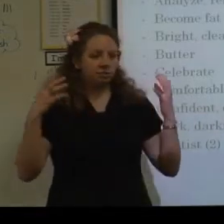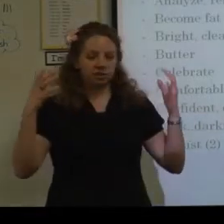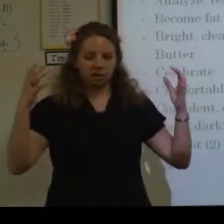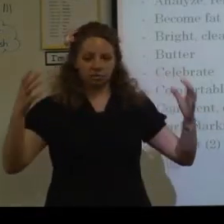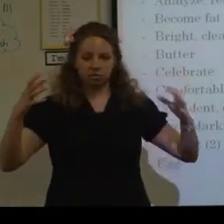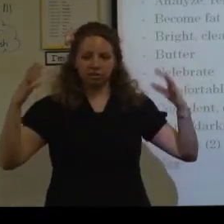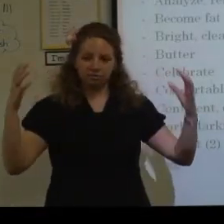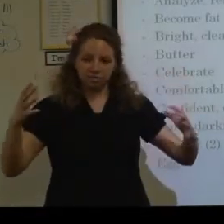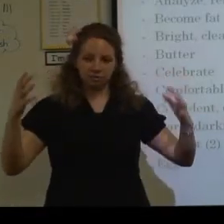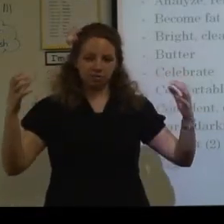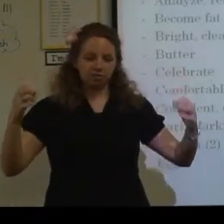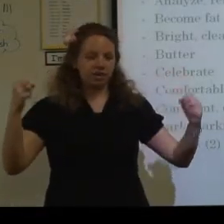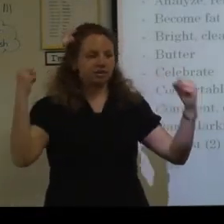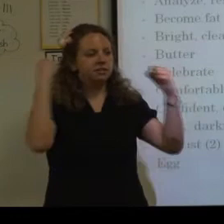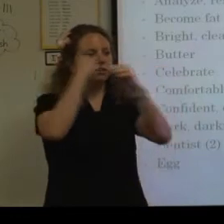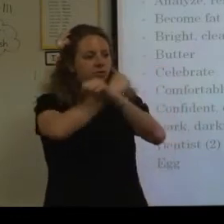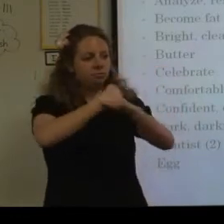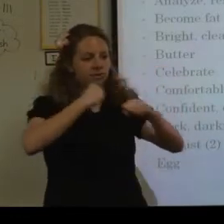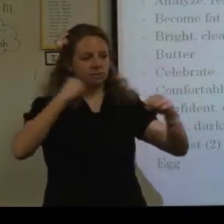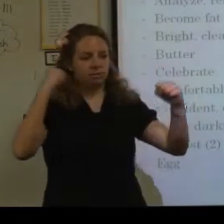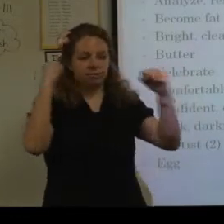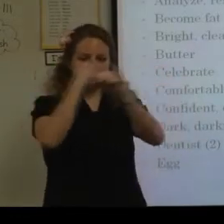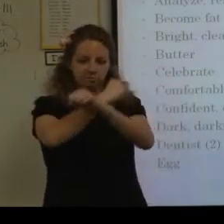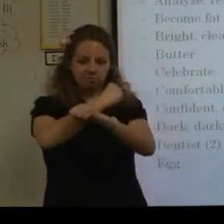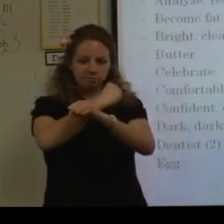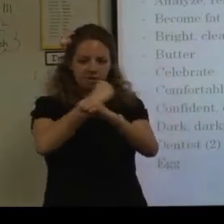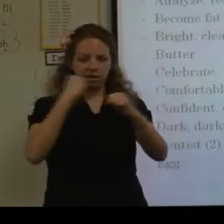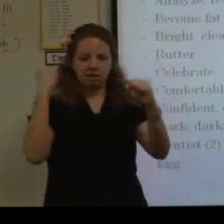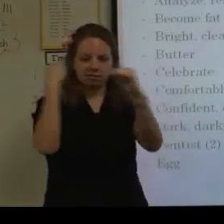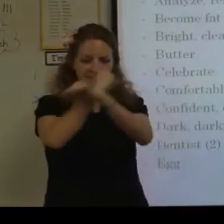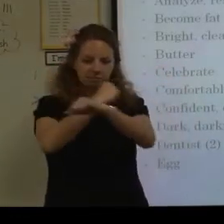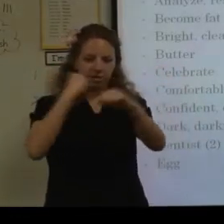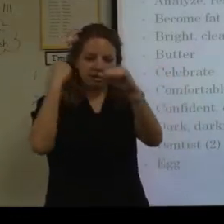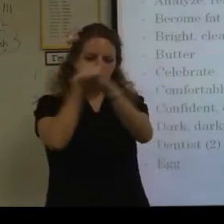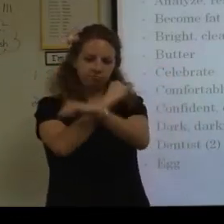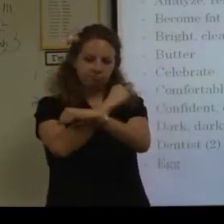was actual like physical fighting, be this way. Fight. Fight.